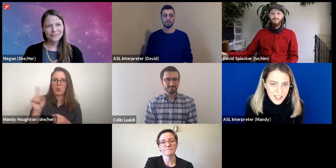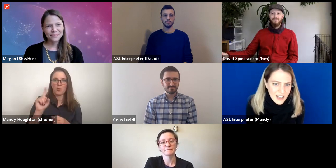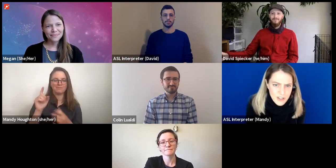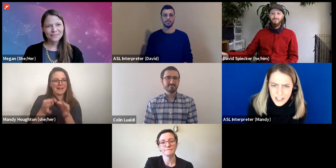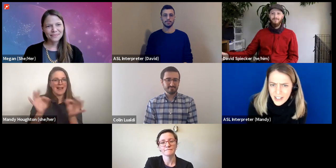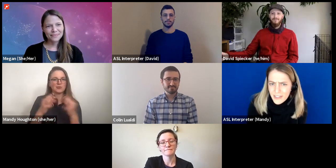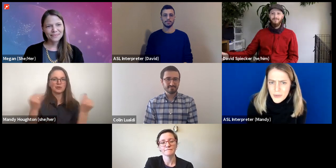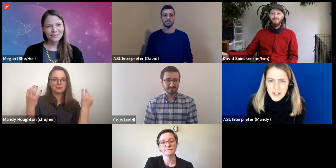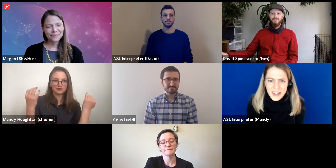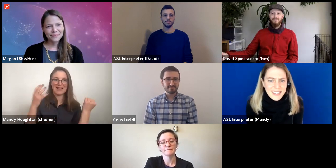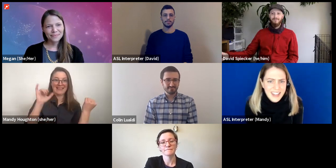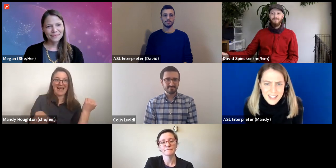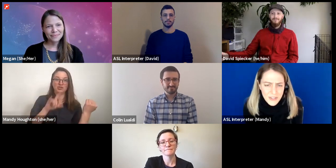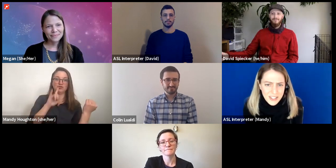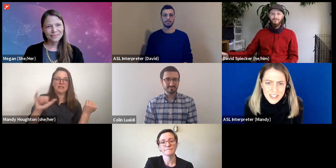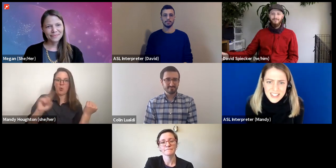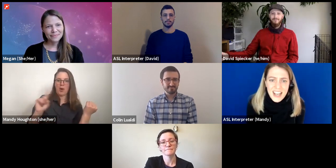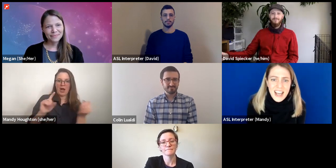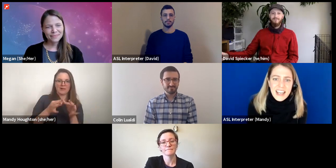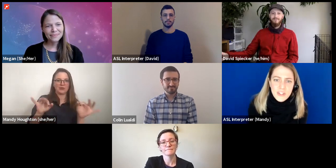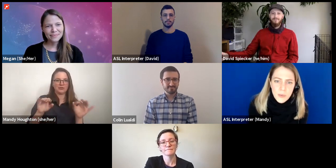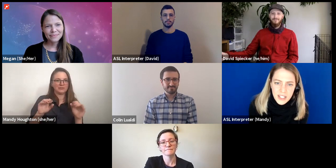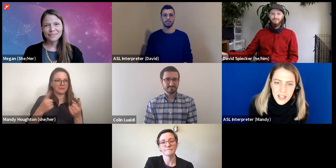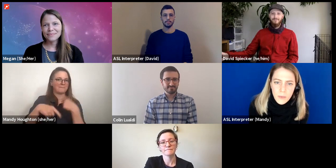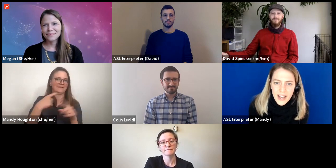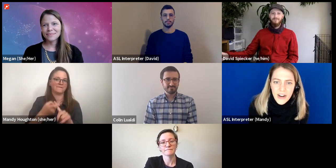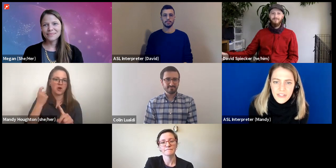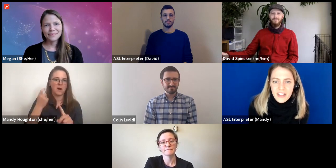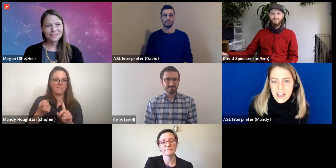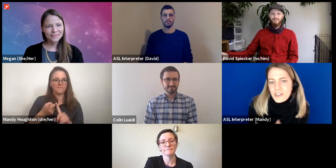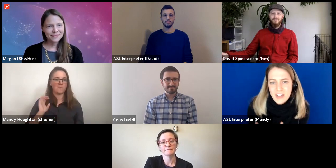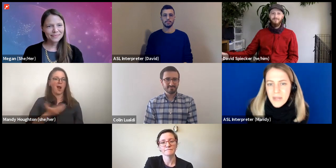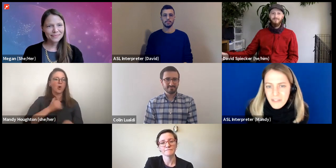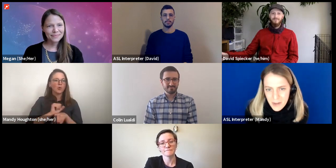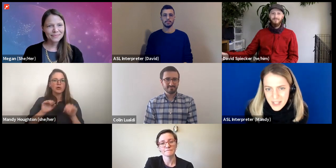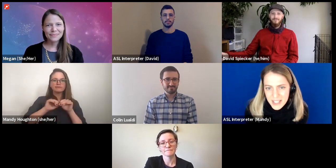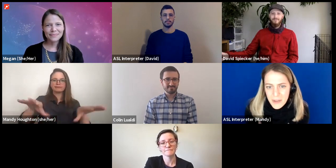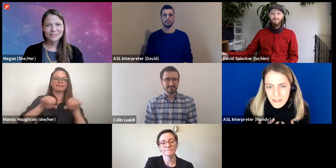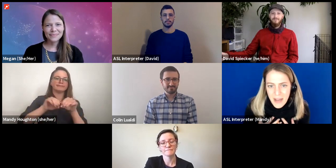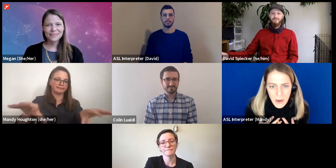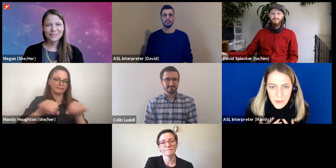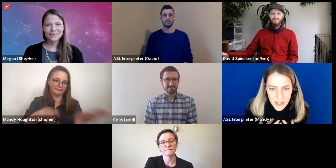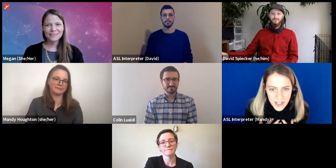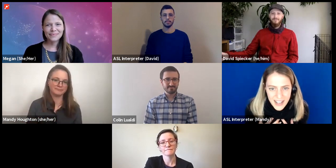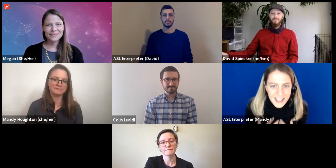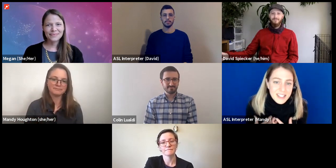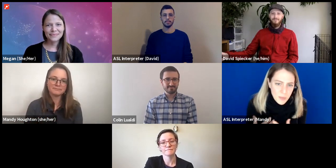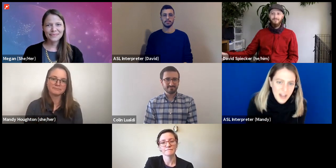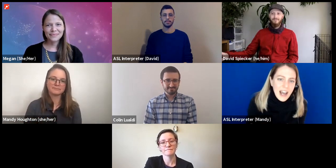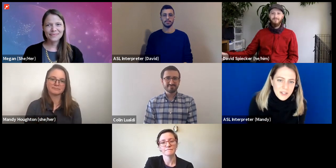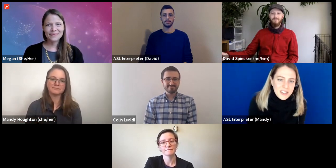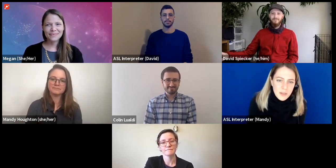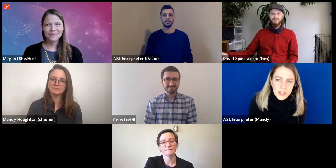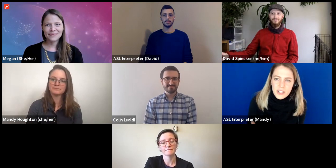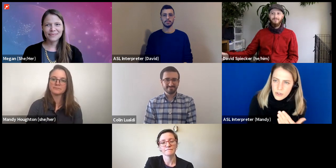those working in engineering, those working in science fields. And it's really where the language is coming from. It's coming from our work as it gets